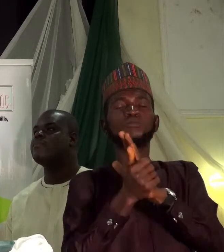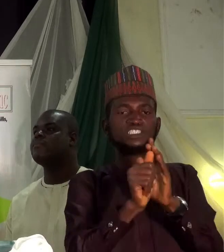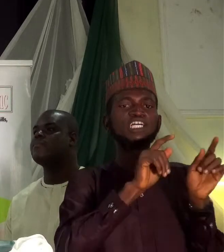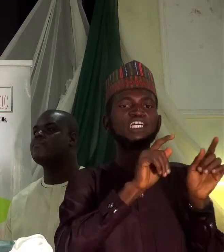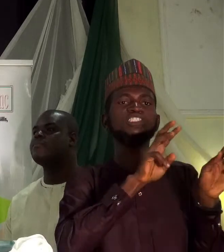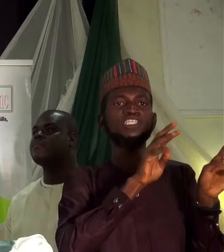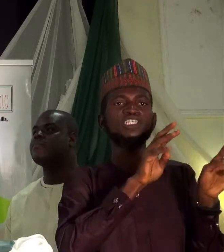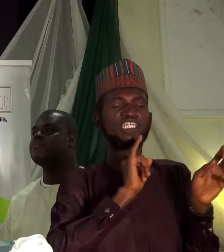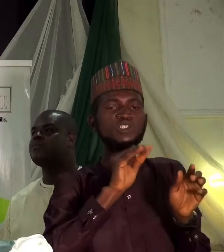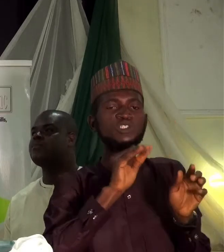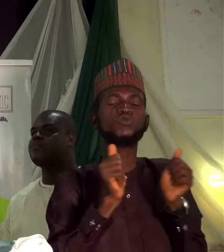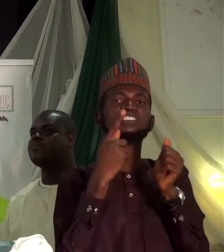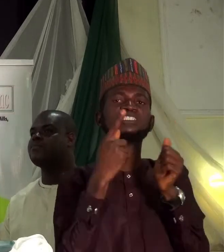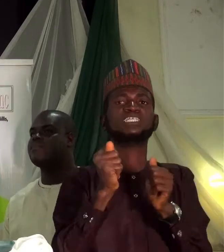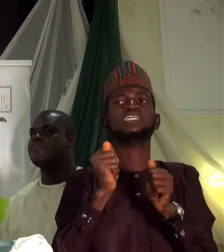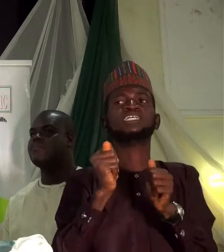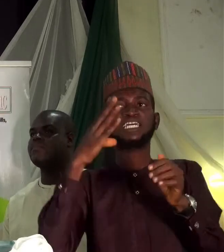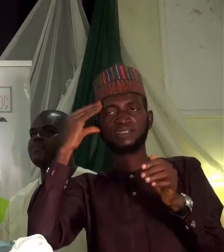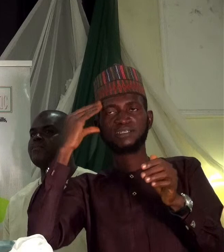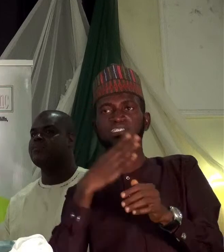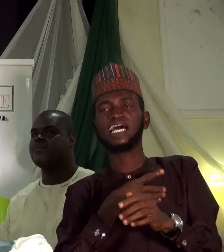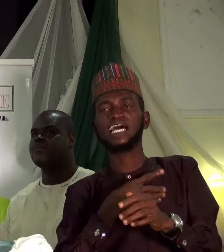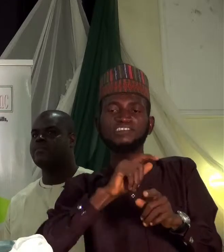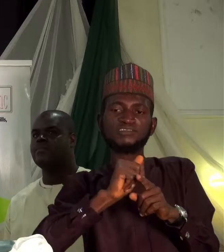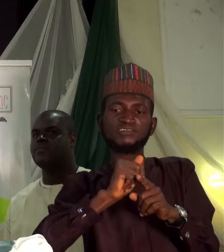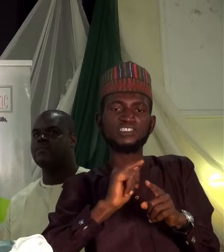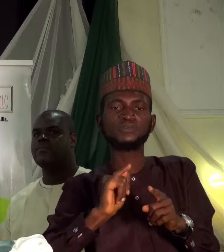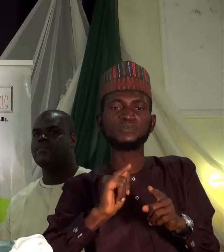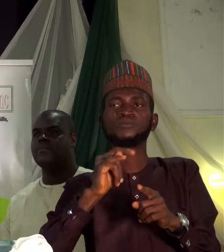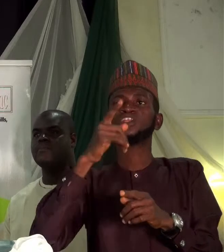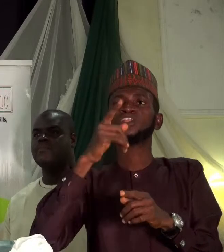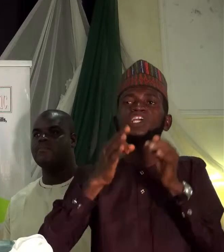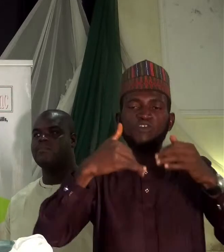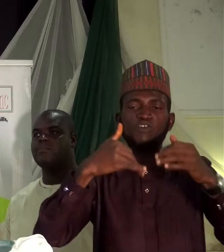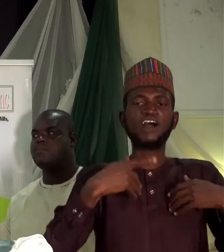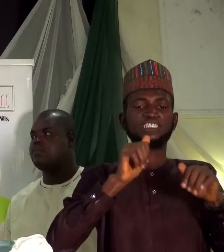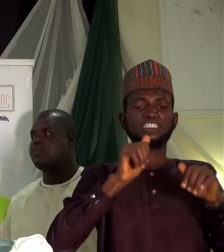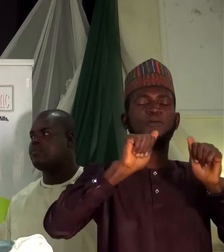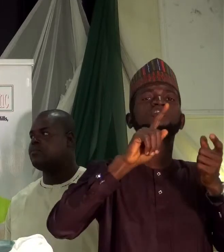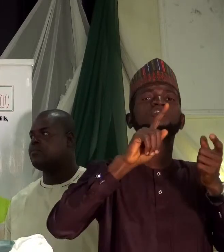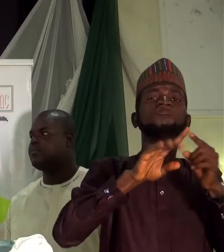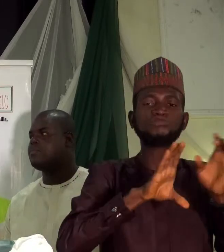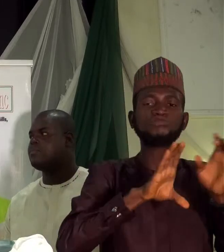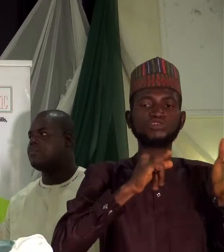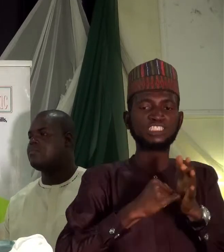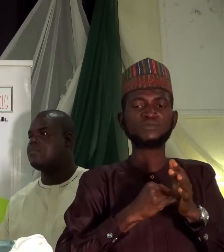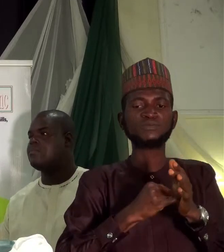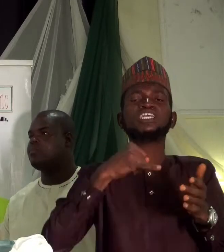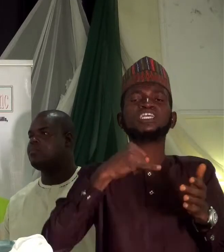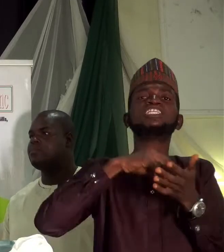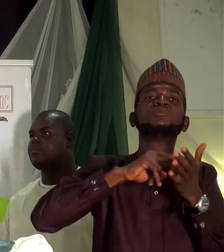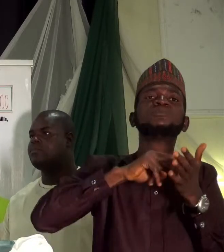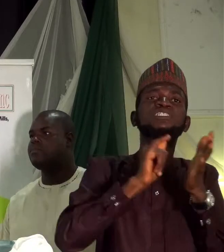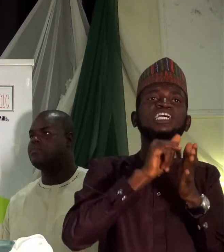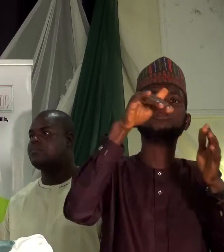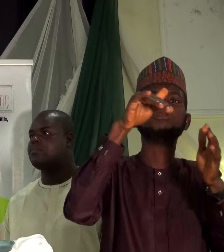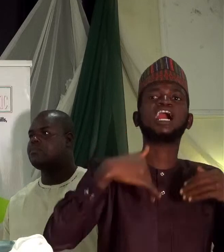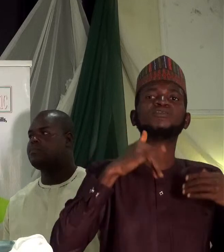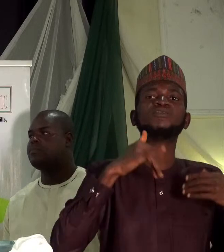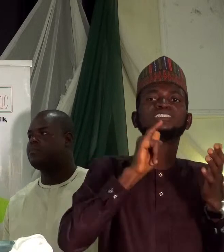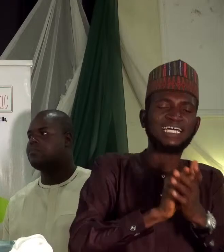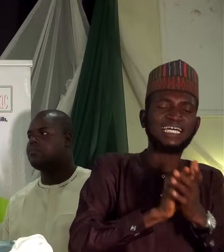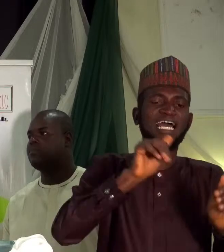you only kapa and can say, but somebody is competent? Only kapa lati se intian soni pe oni tolo ibo pe ni innate